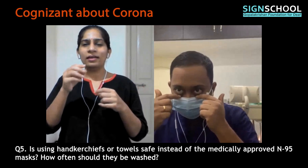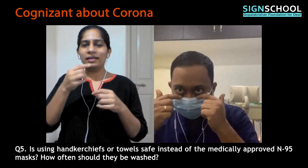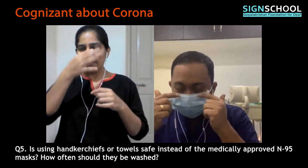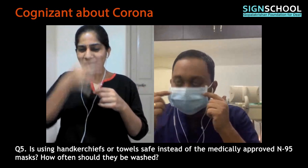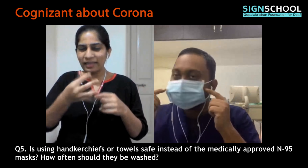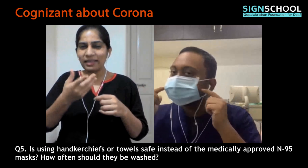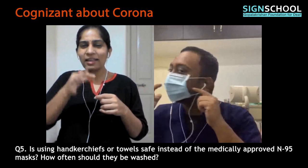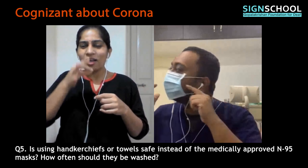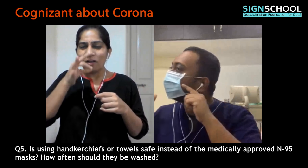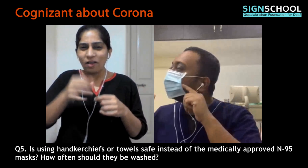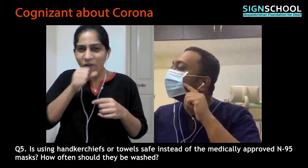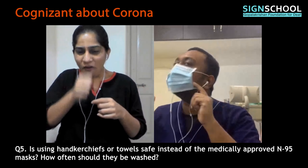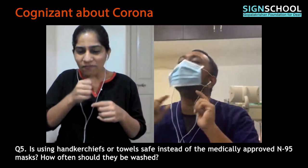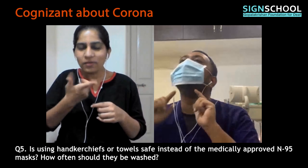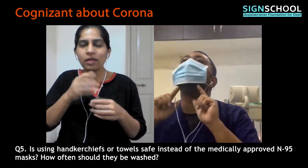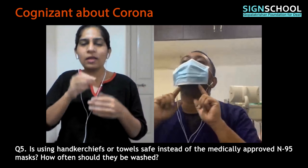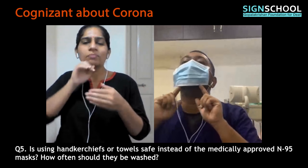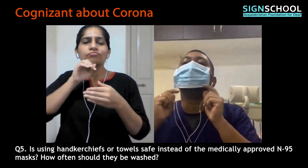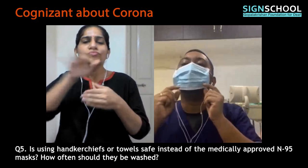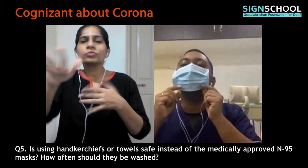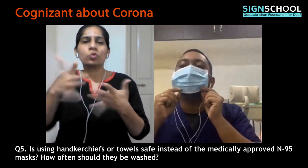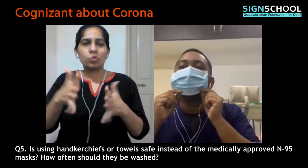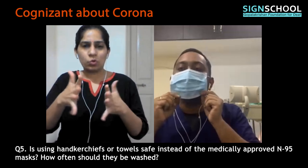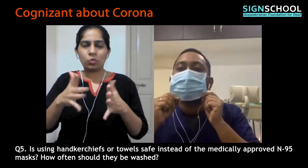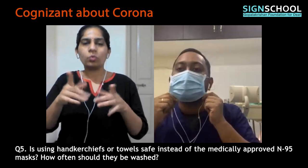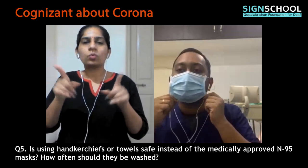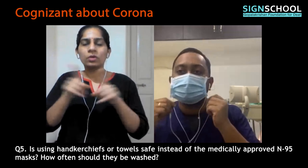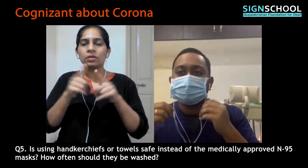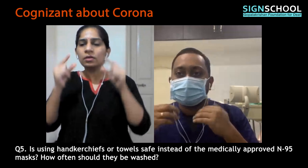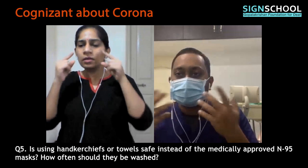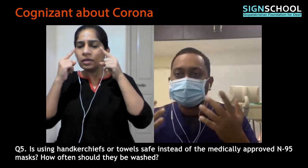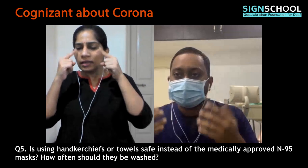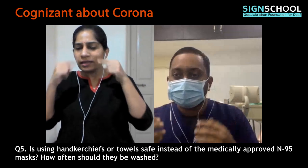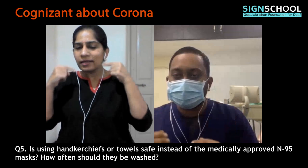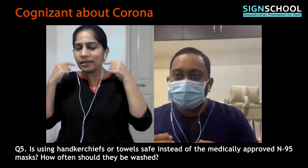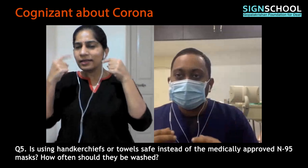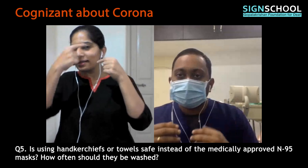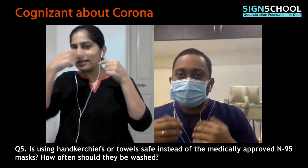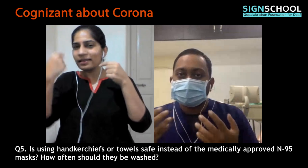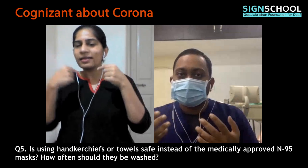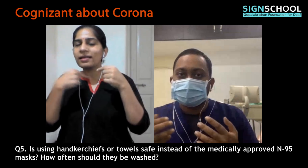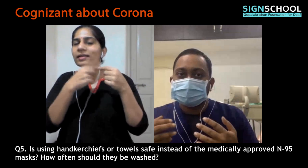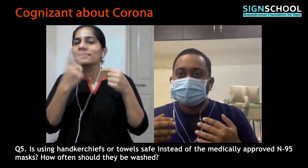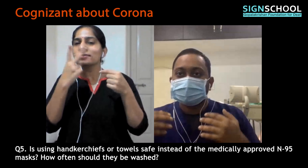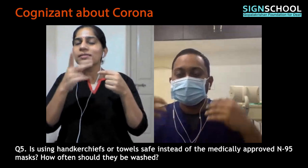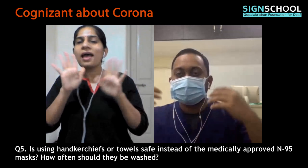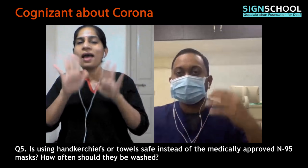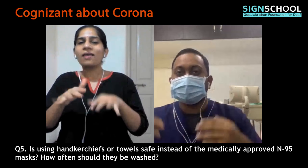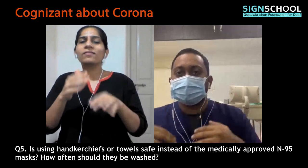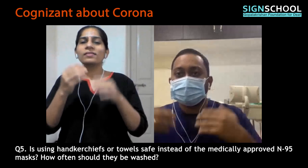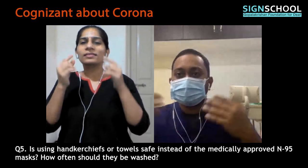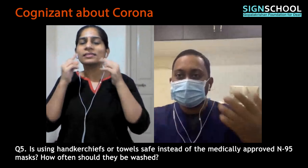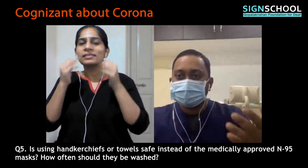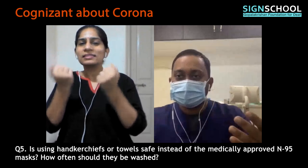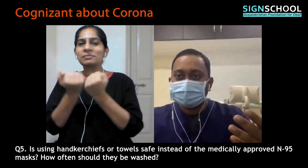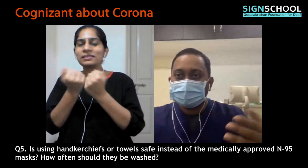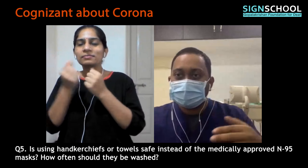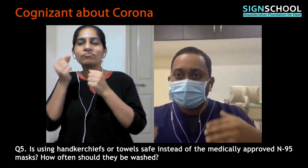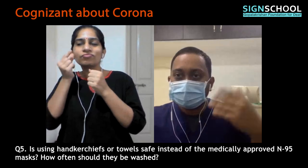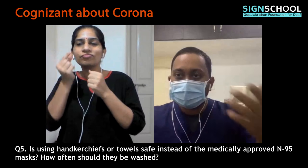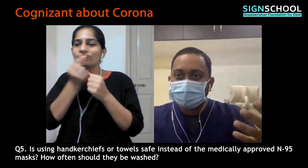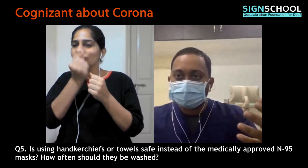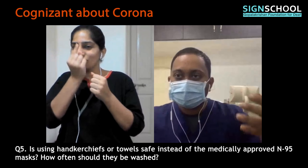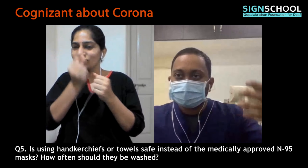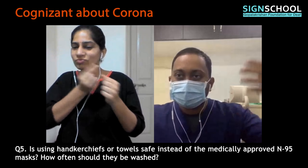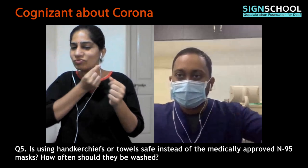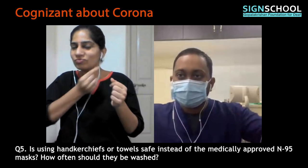gap here, here, and also here. You have gaps all over. The thing is, the droplets